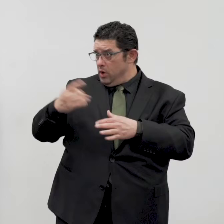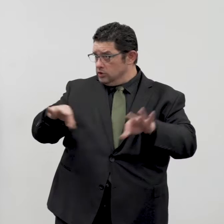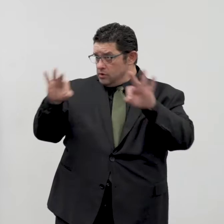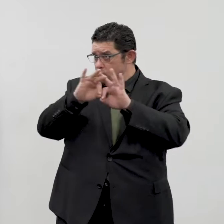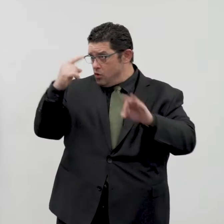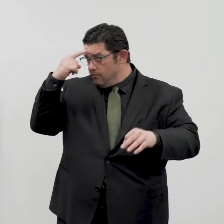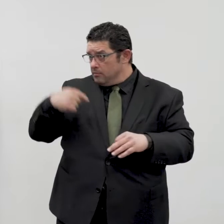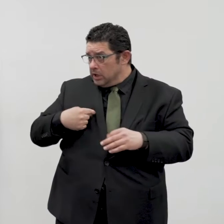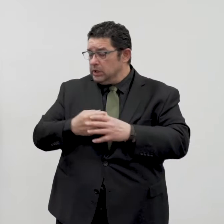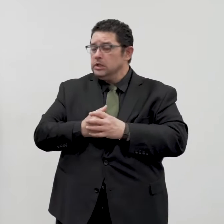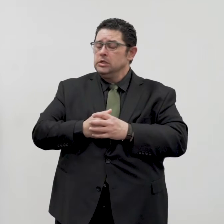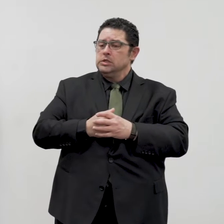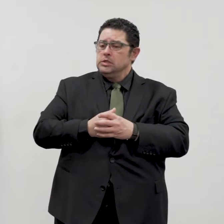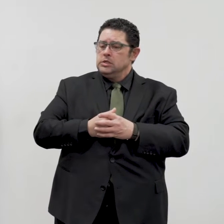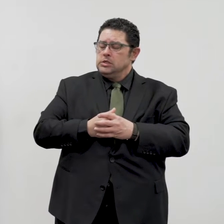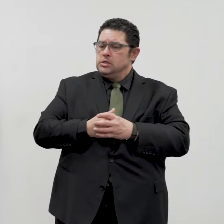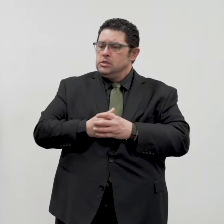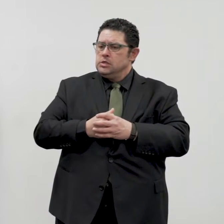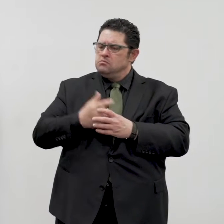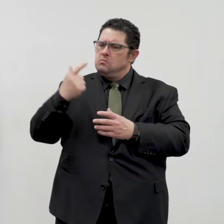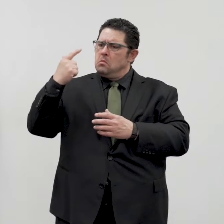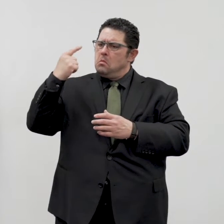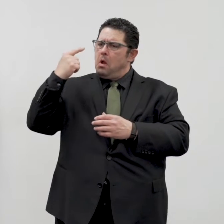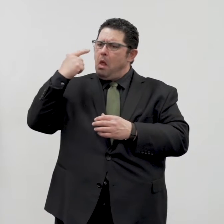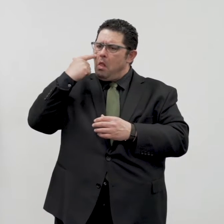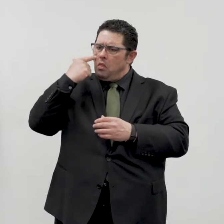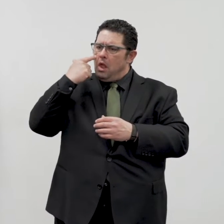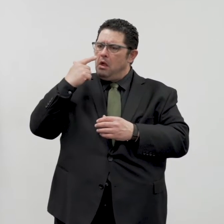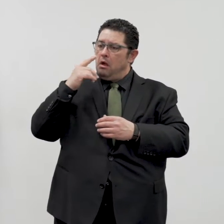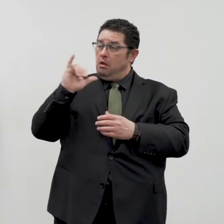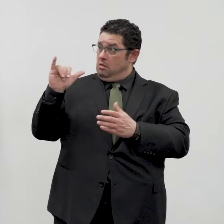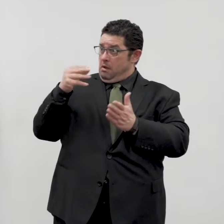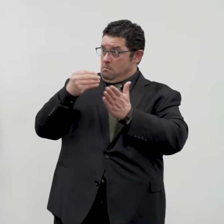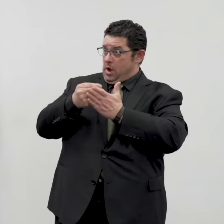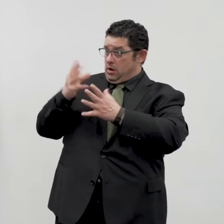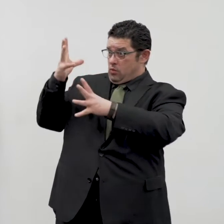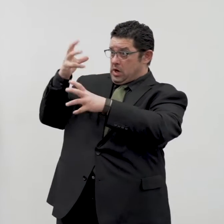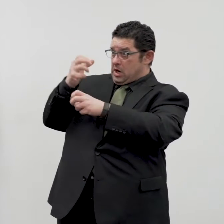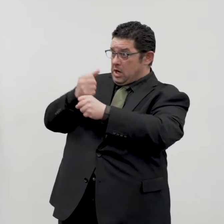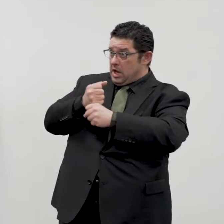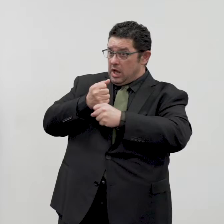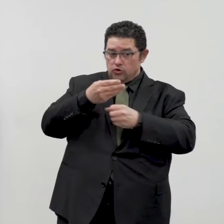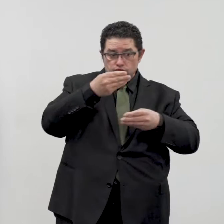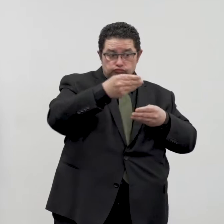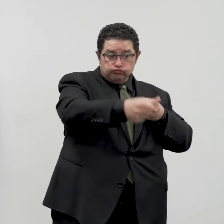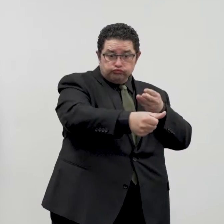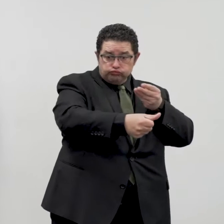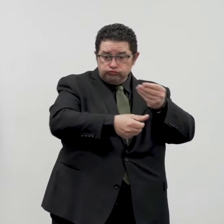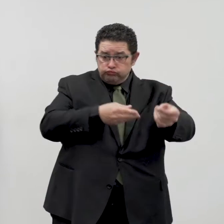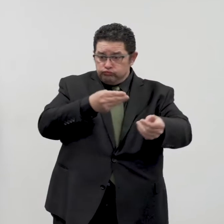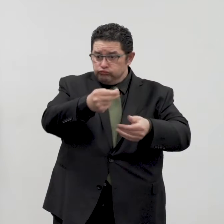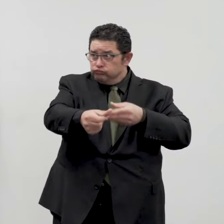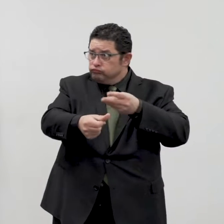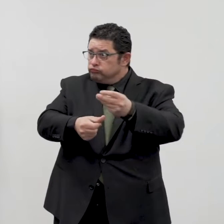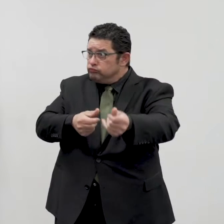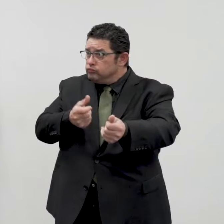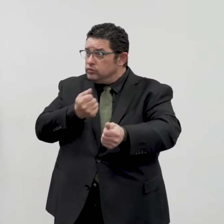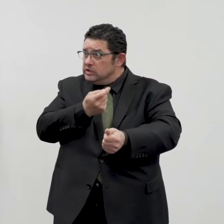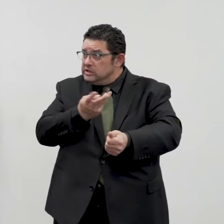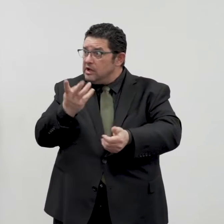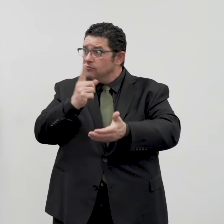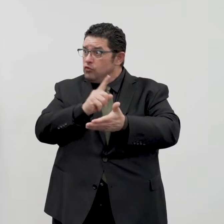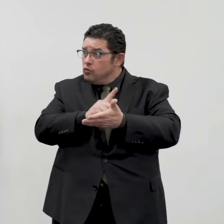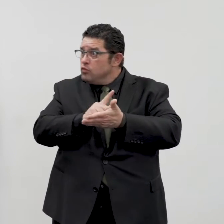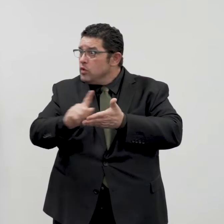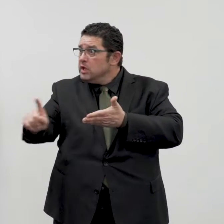I do believe that trickling this money out over weeks or trying to